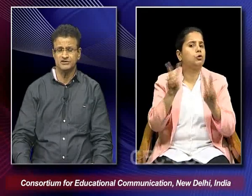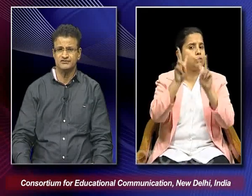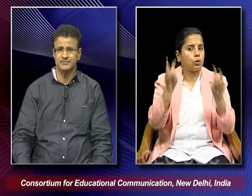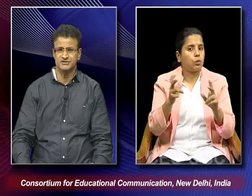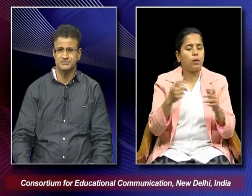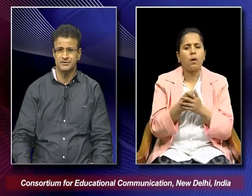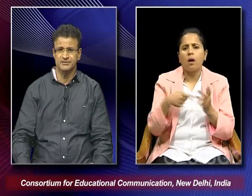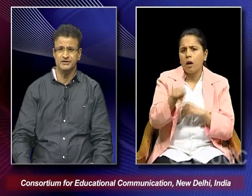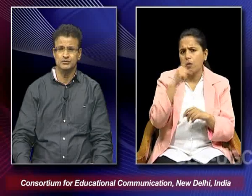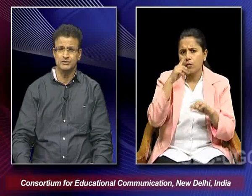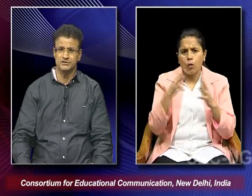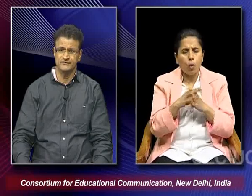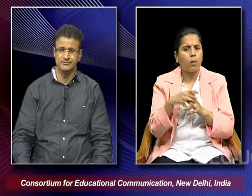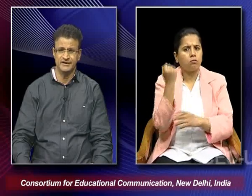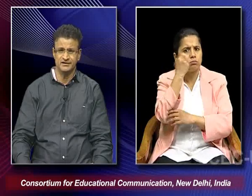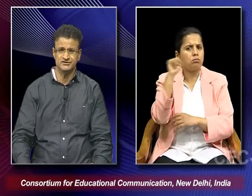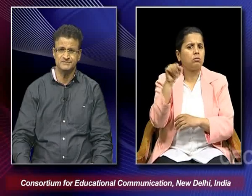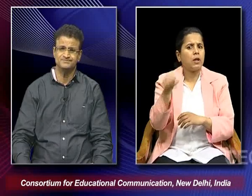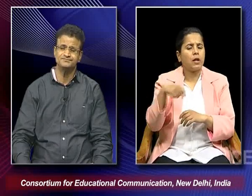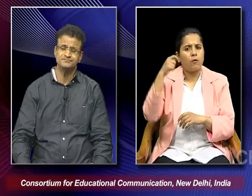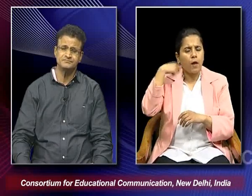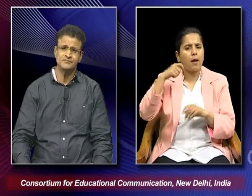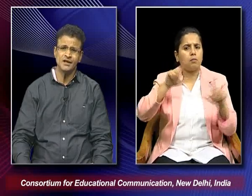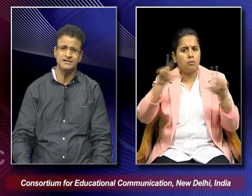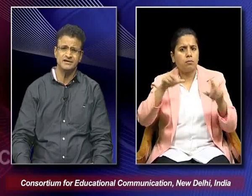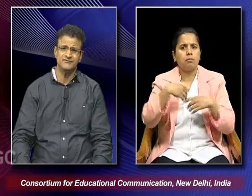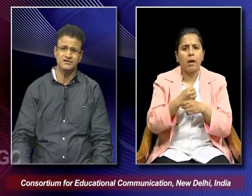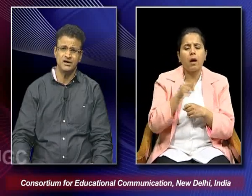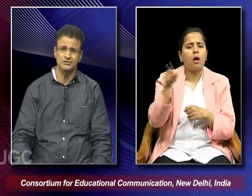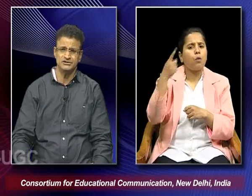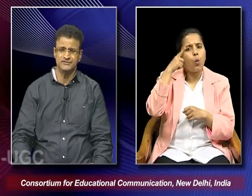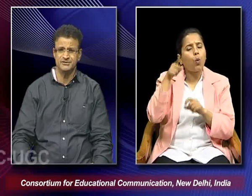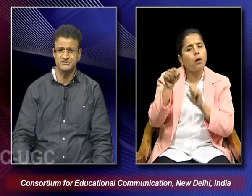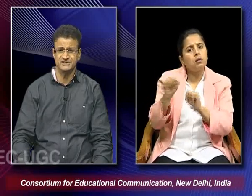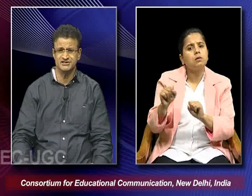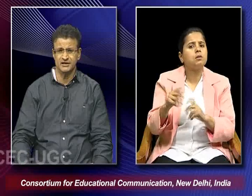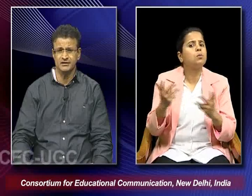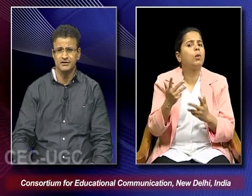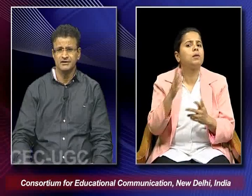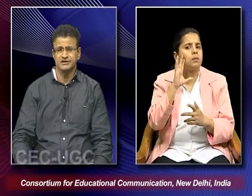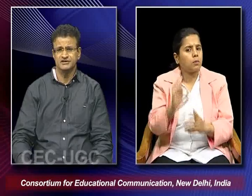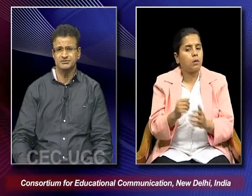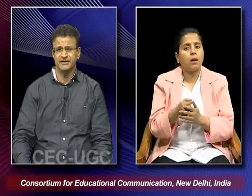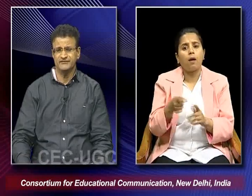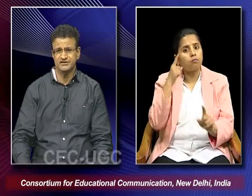what does feminism mean to the filmmakers, and thereafter how does feminist agenda